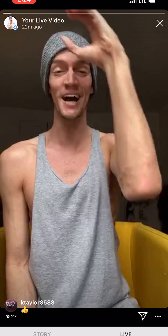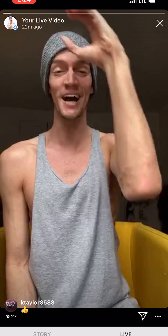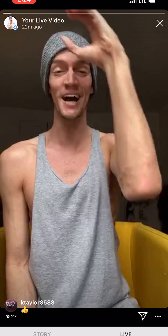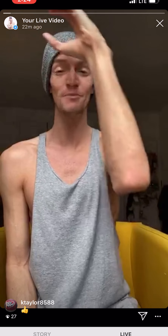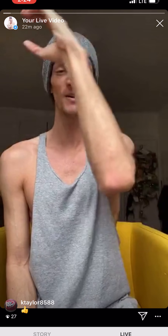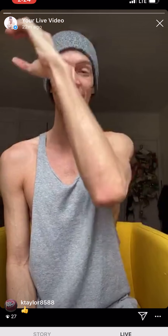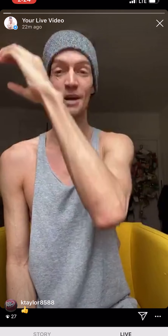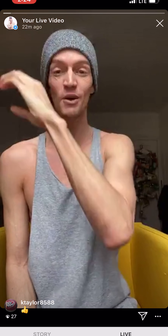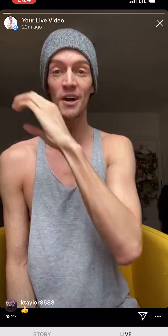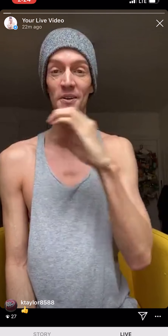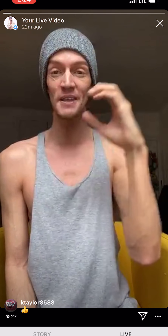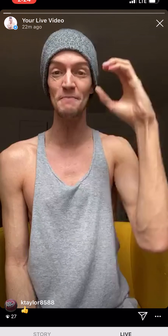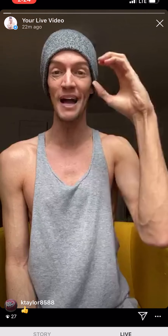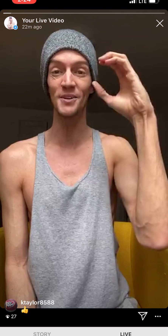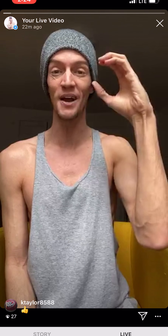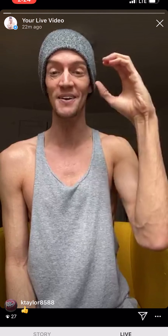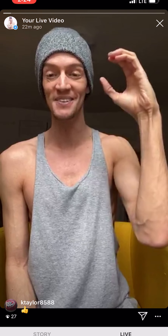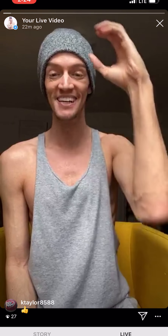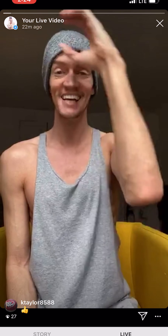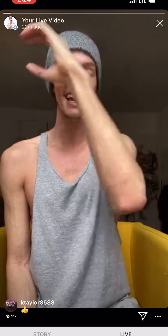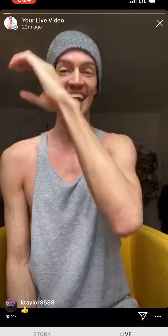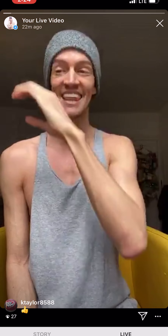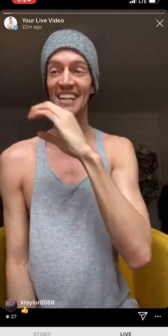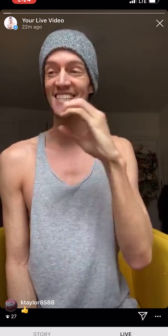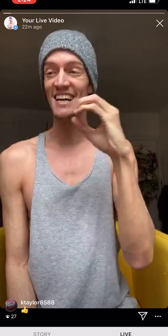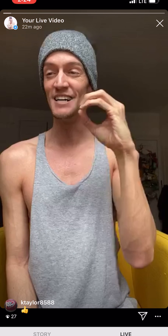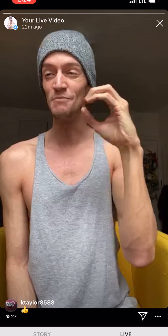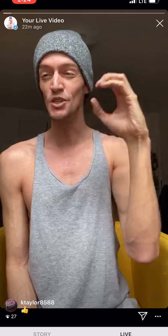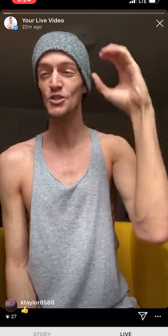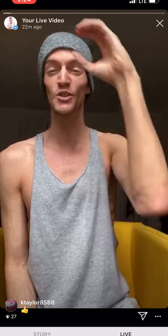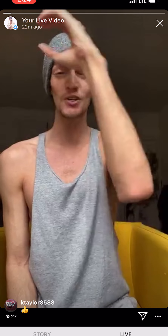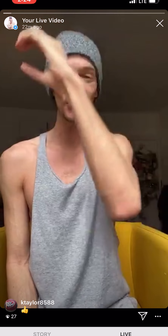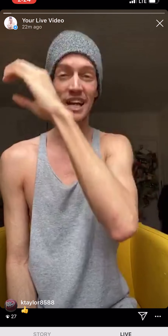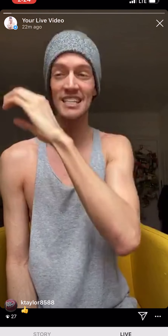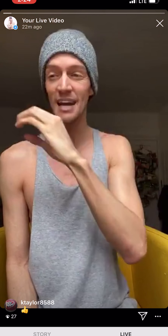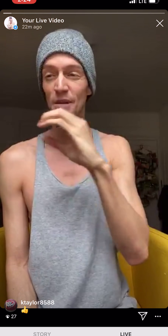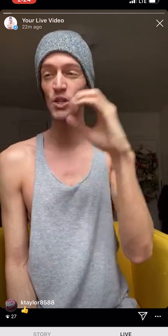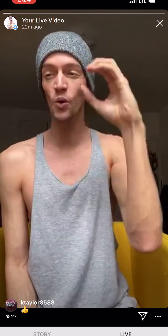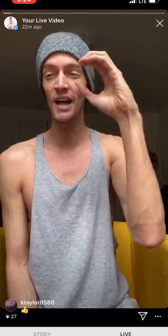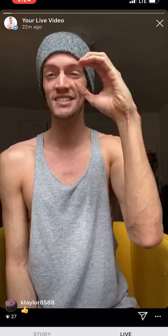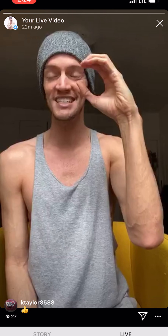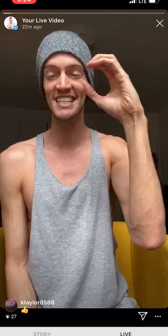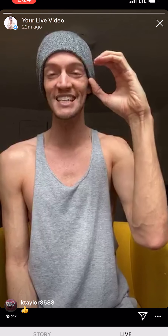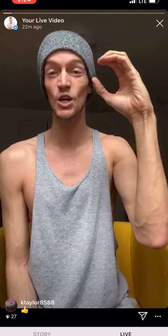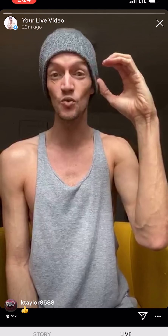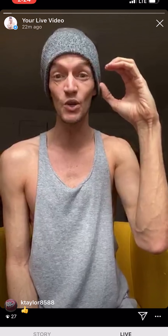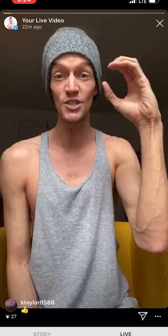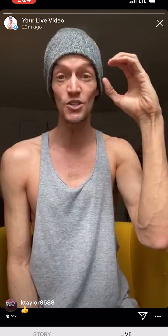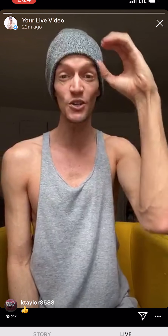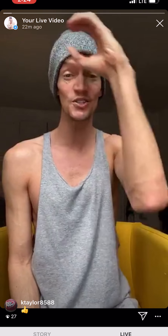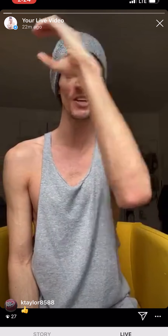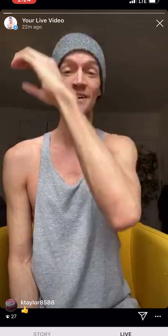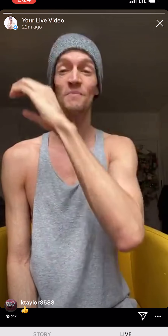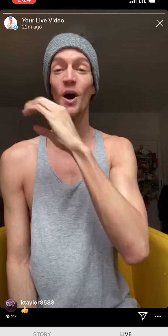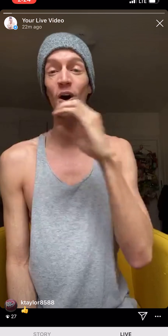eyebrow to eyebrow and then back around and that's to search, examine, quest, seek, research. All of